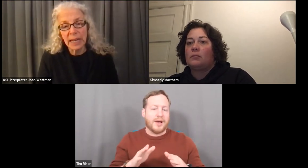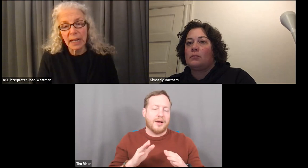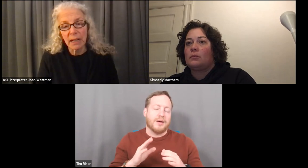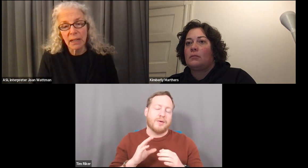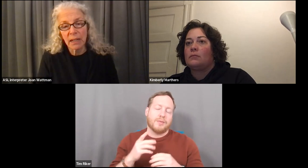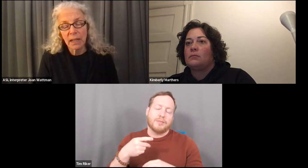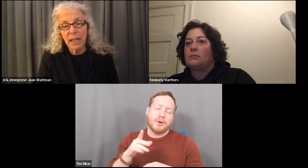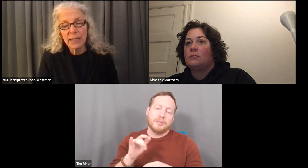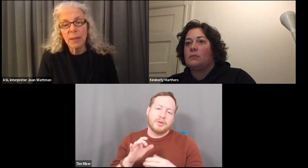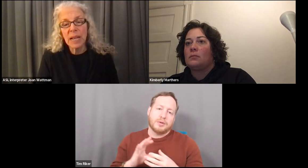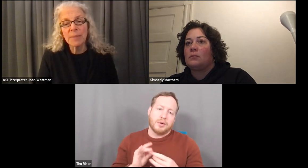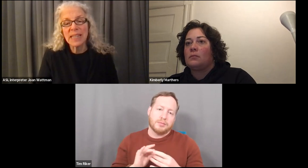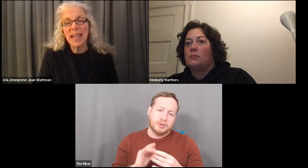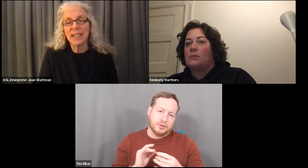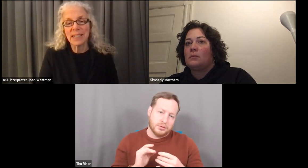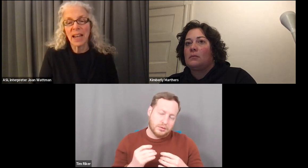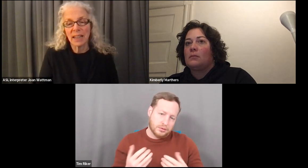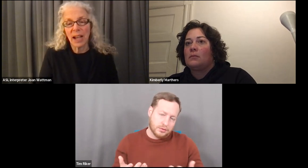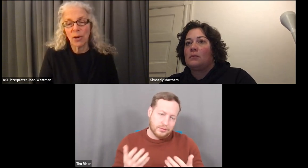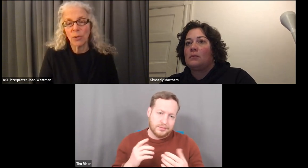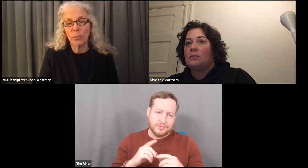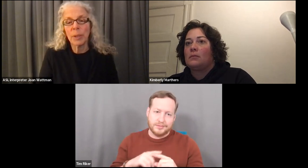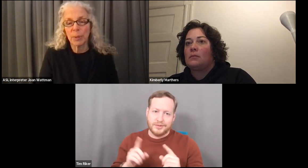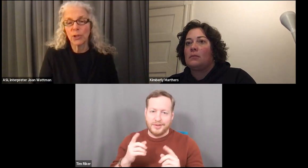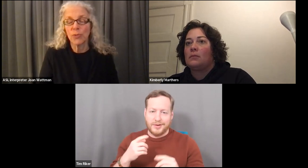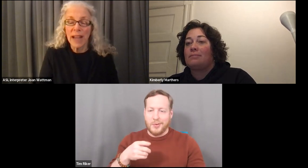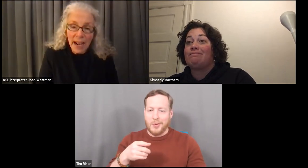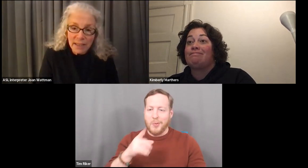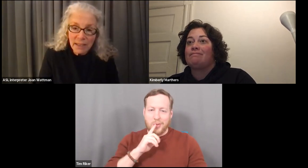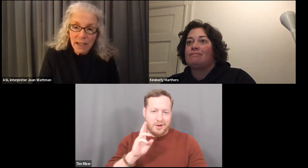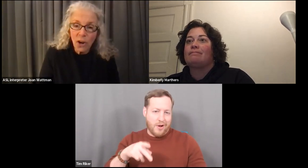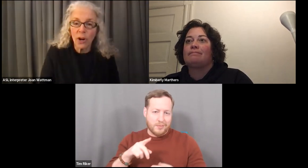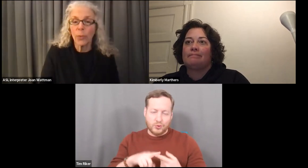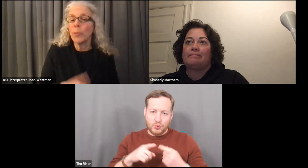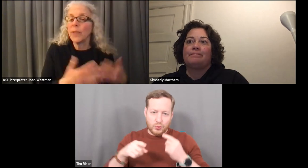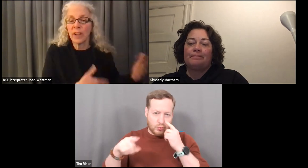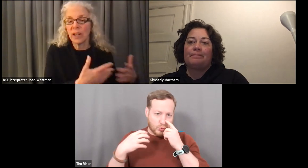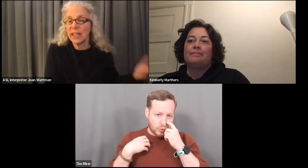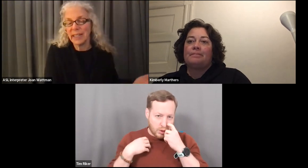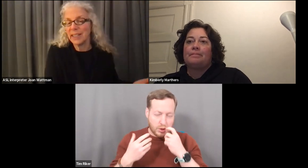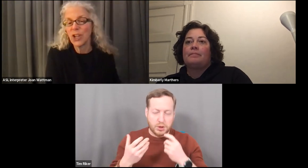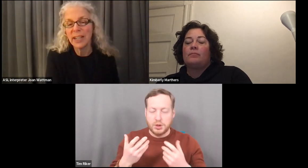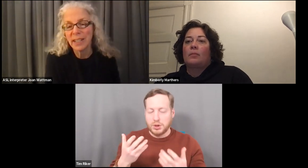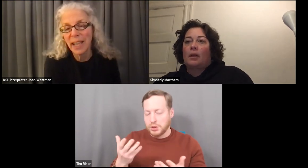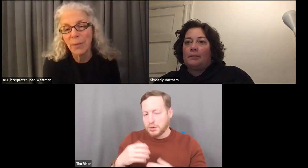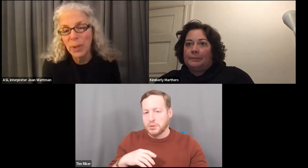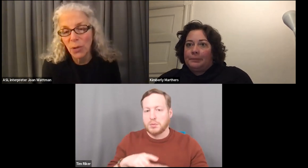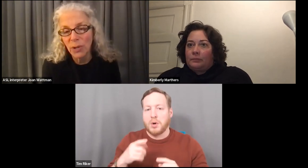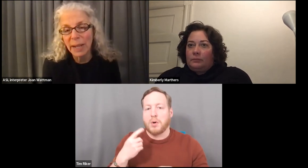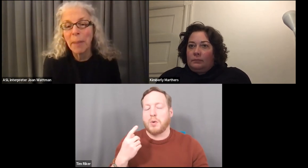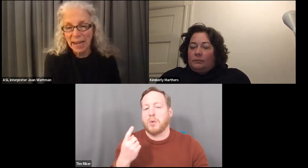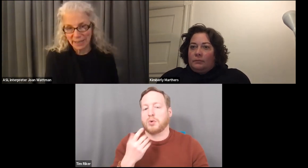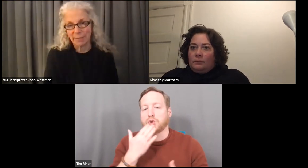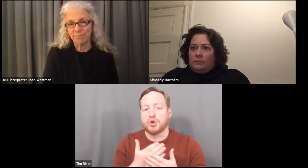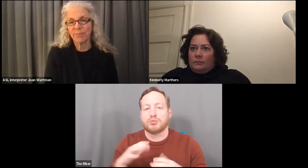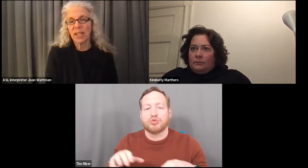the beginning, sometimes it then does not allow people to react, or we're moving in the agenda and we don't